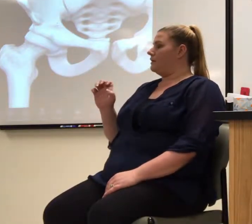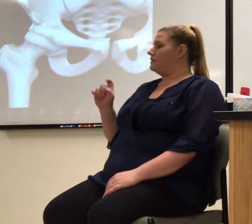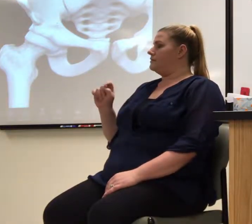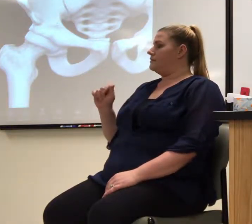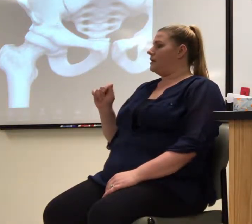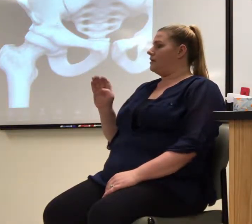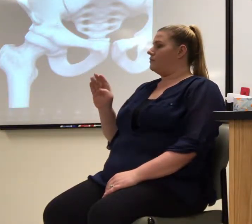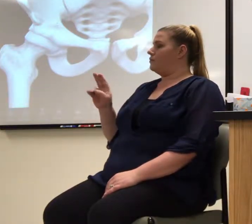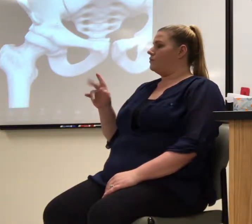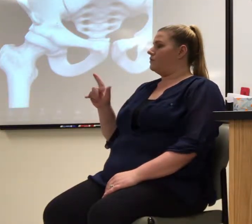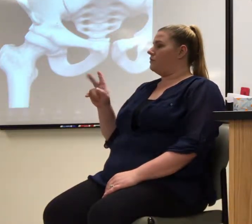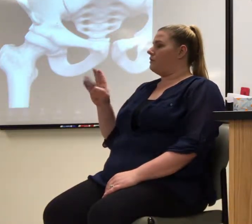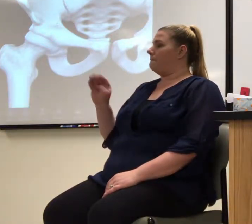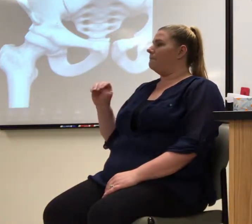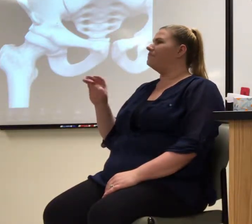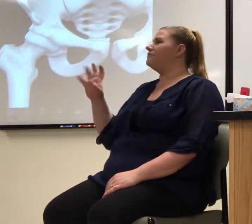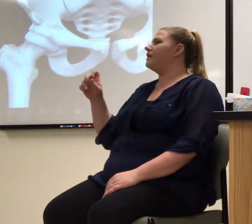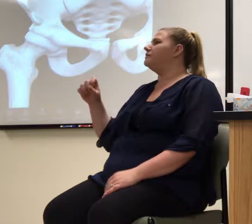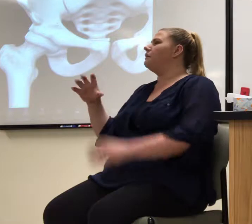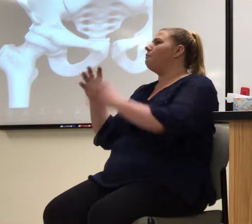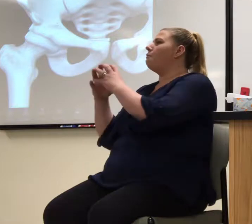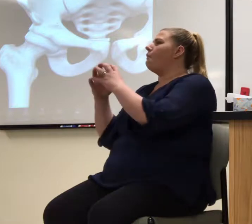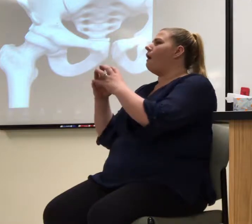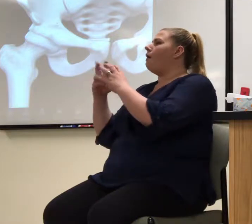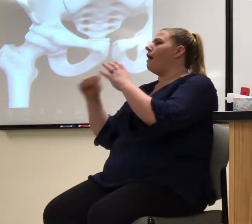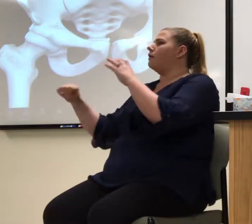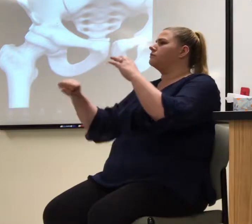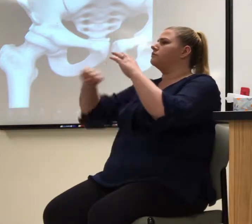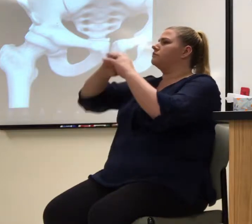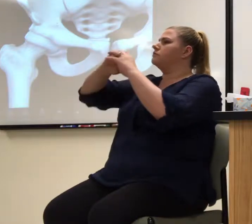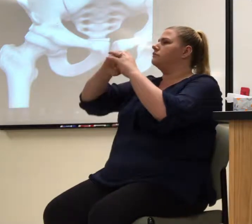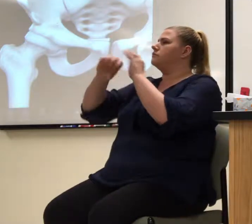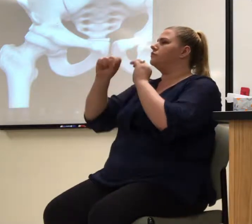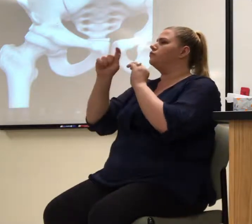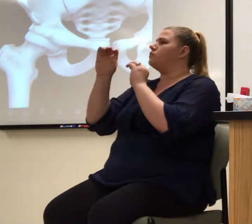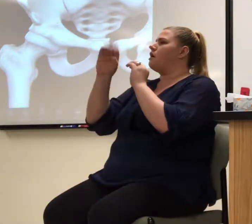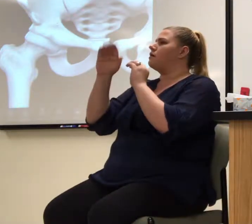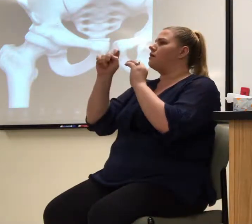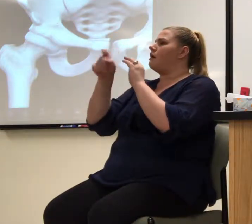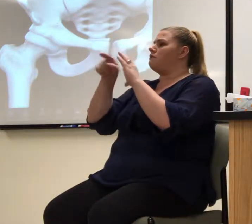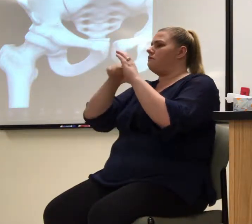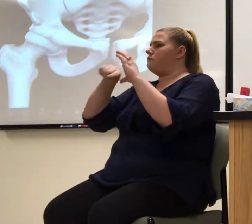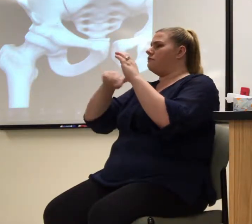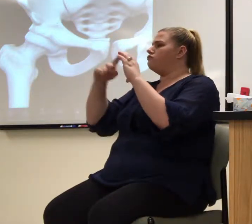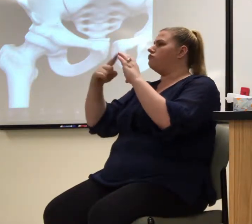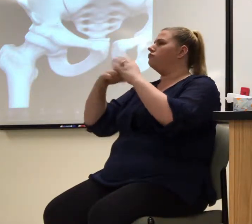It's a ball and socket joint, and we call it